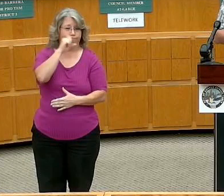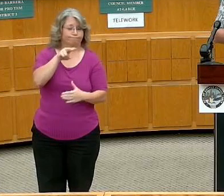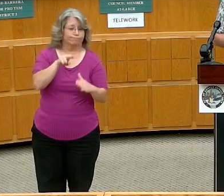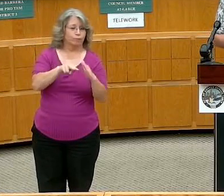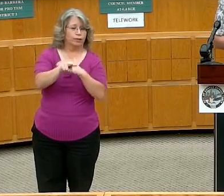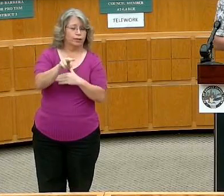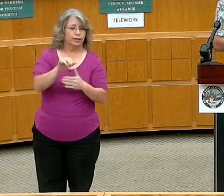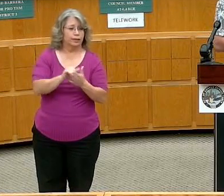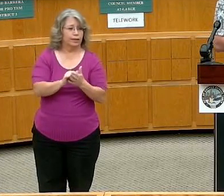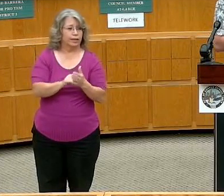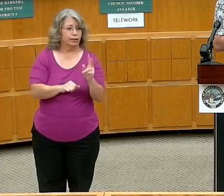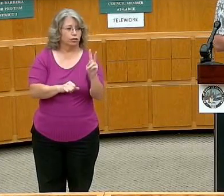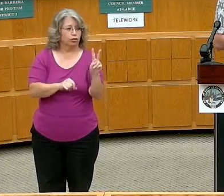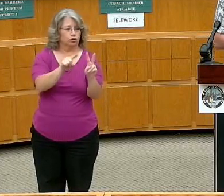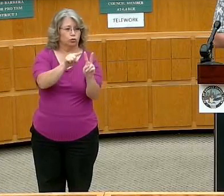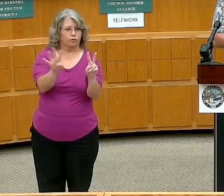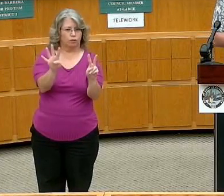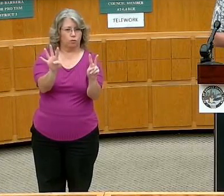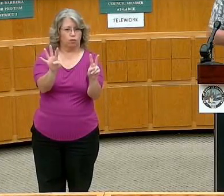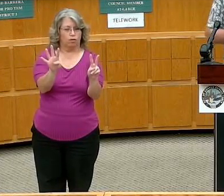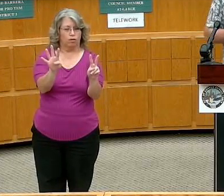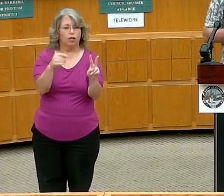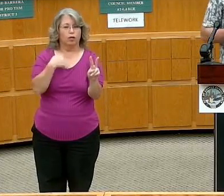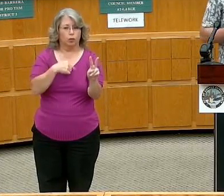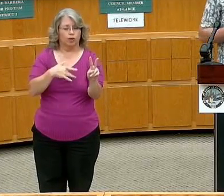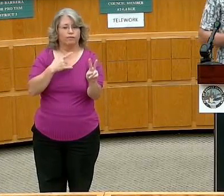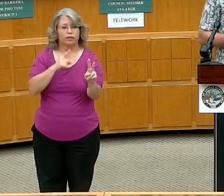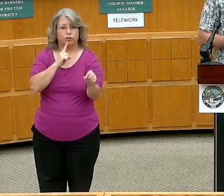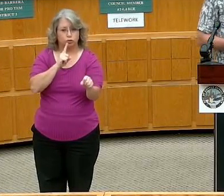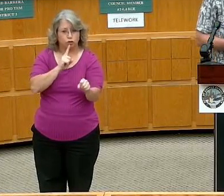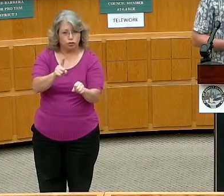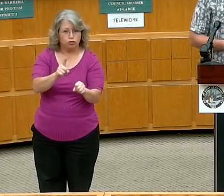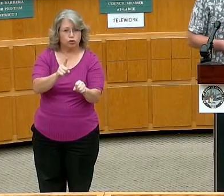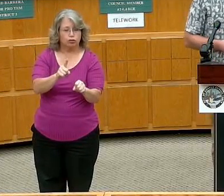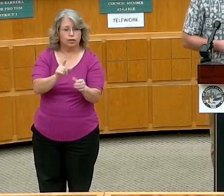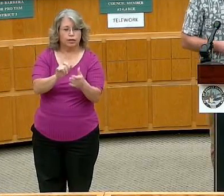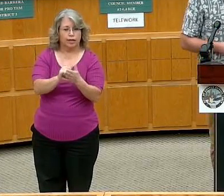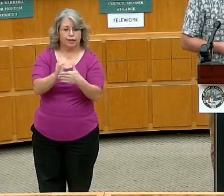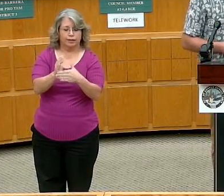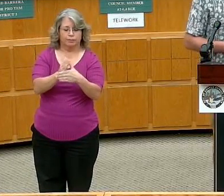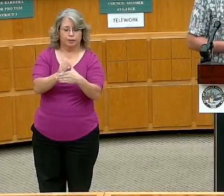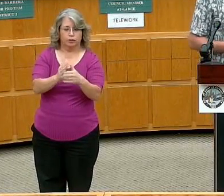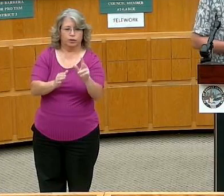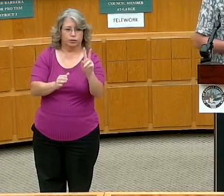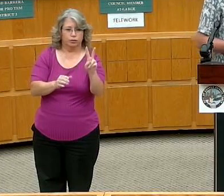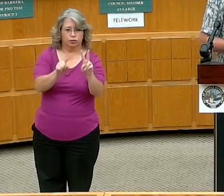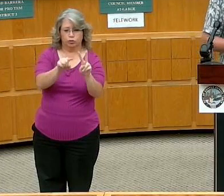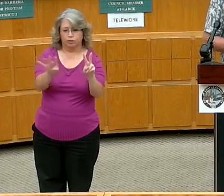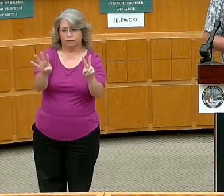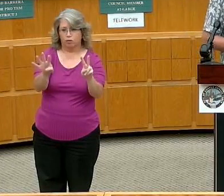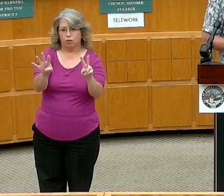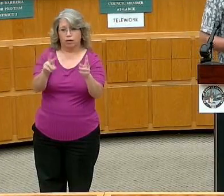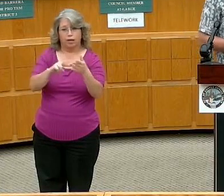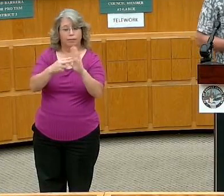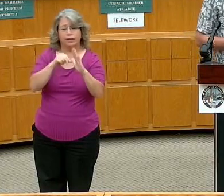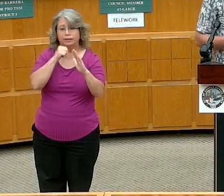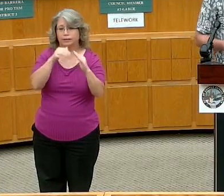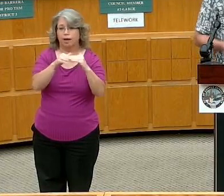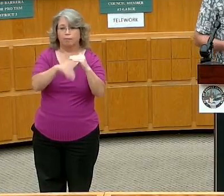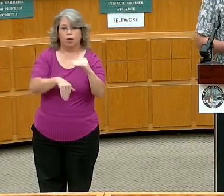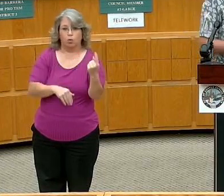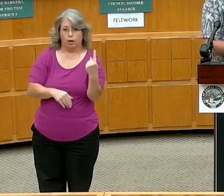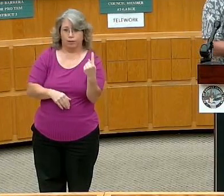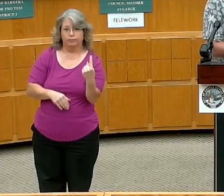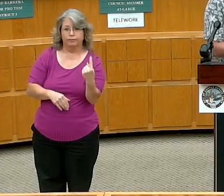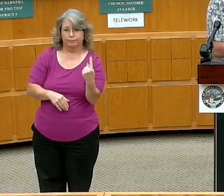credible interval bounds, which means we're pretty darn sure that it's somewhere between 2 and 4, it's not below 1, just